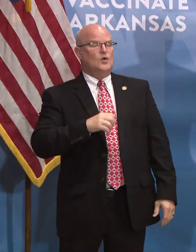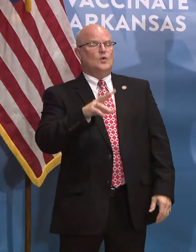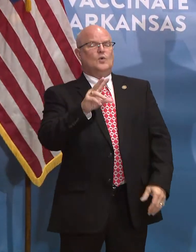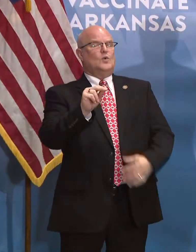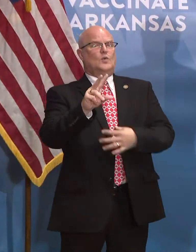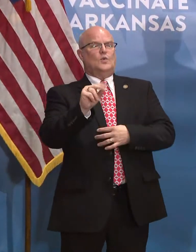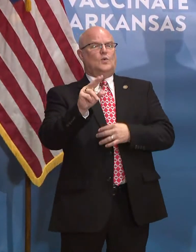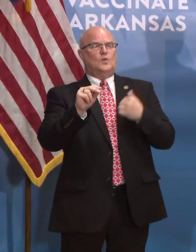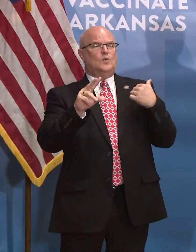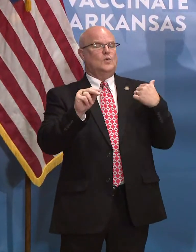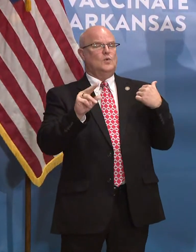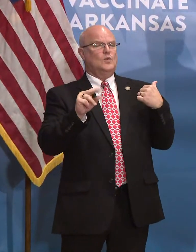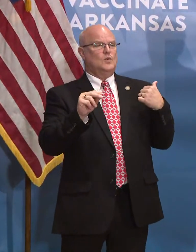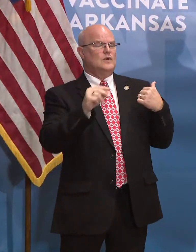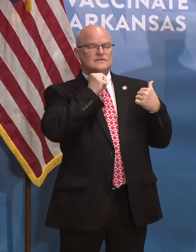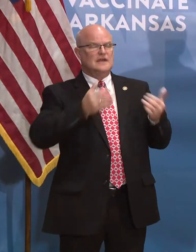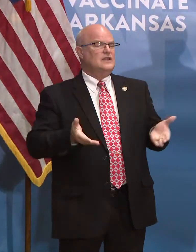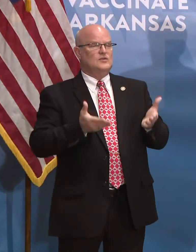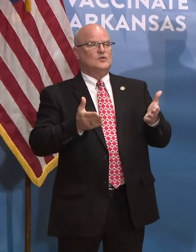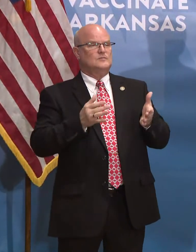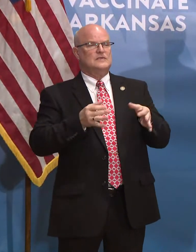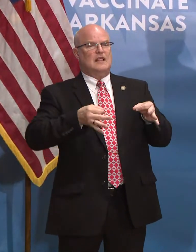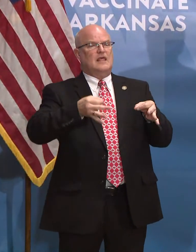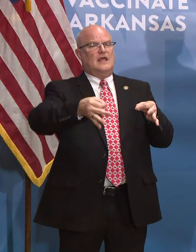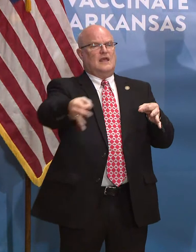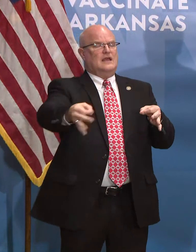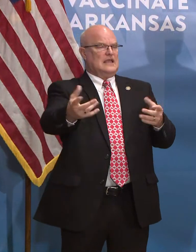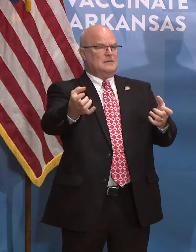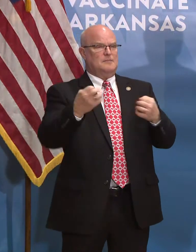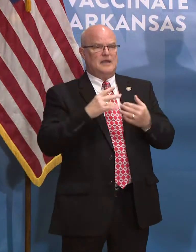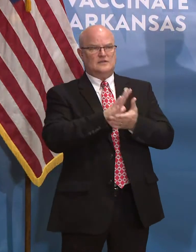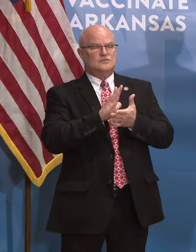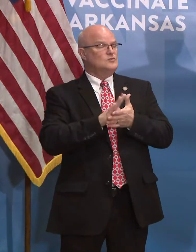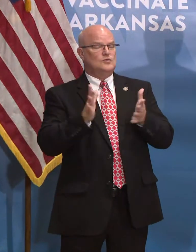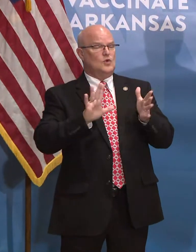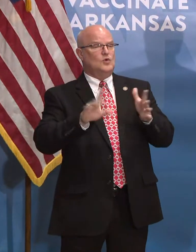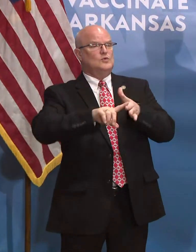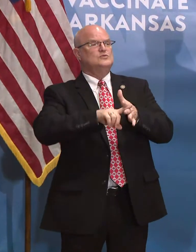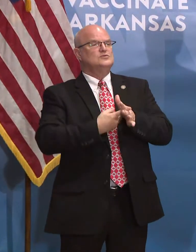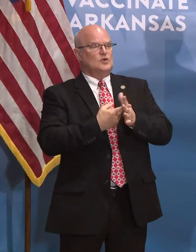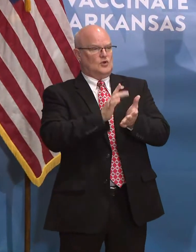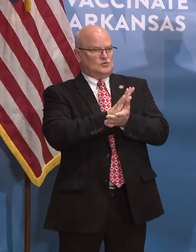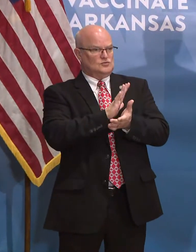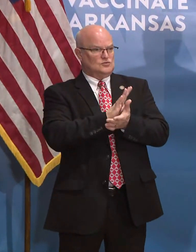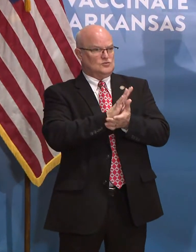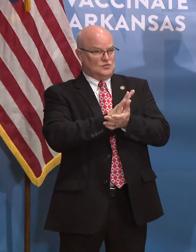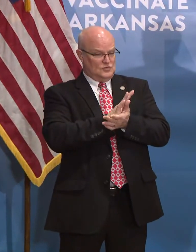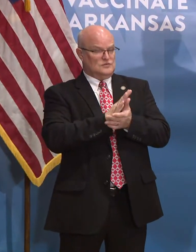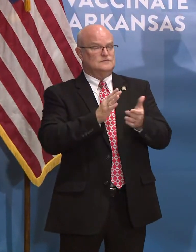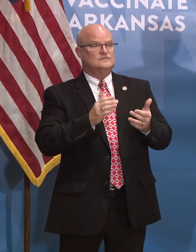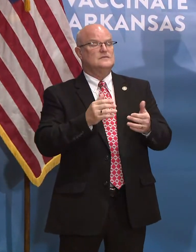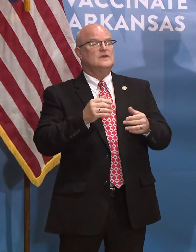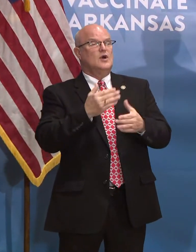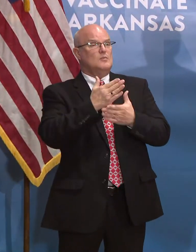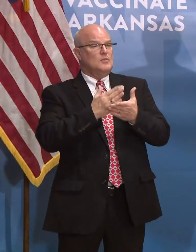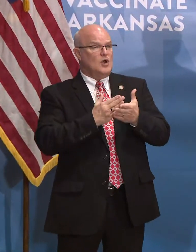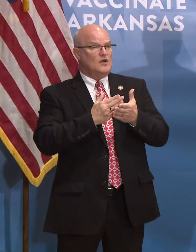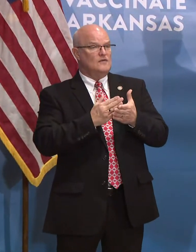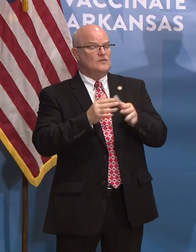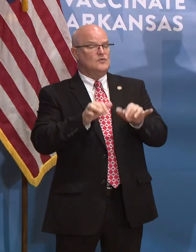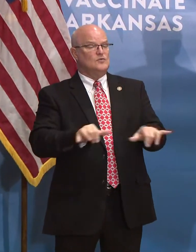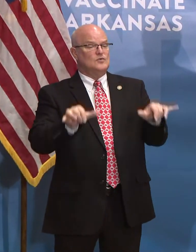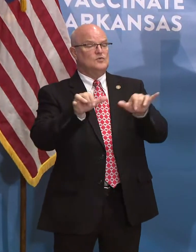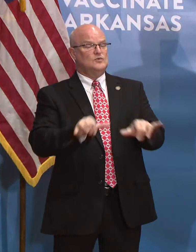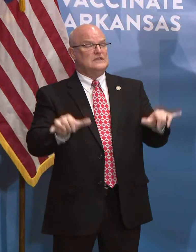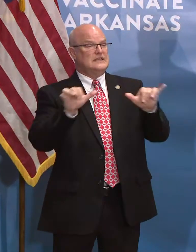I would not encourage them to do that. We need to start. There's part of it is the routine